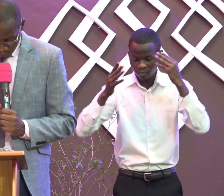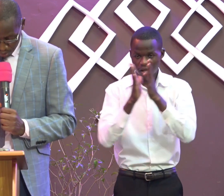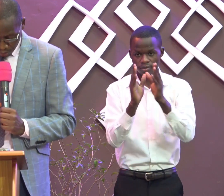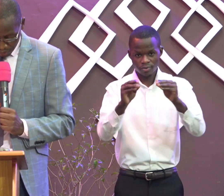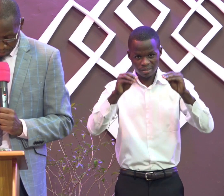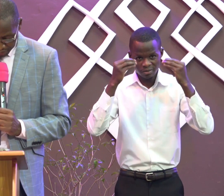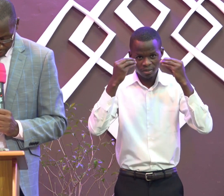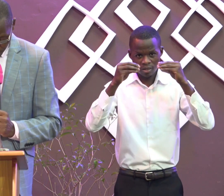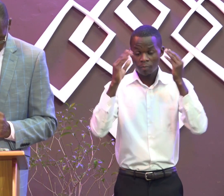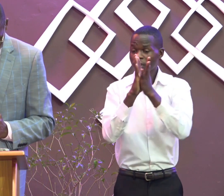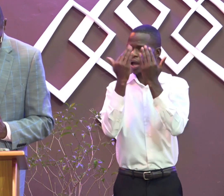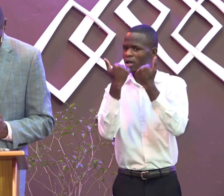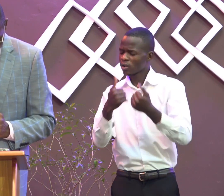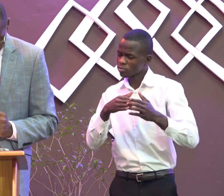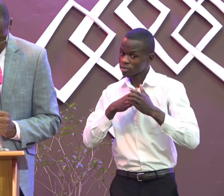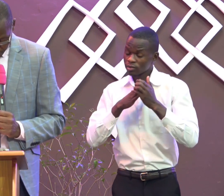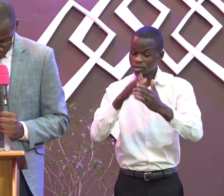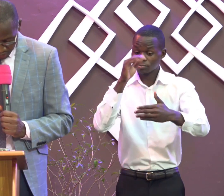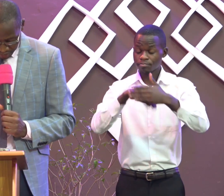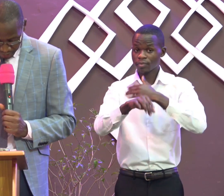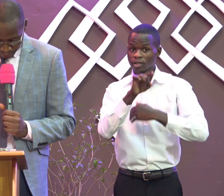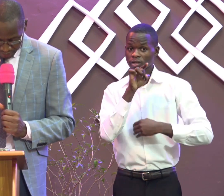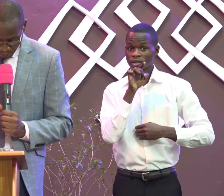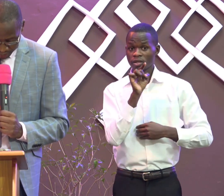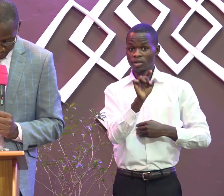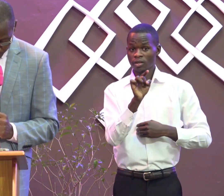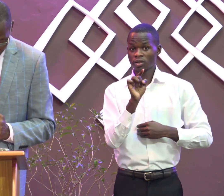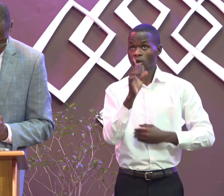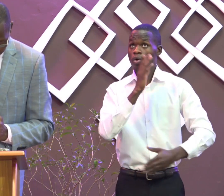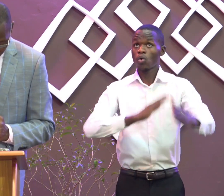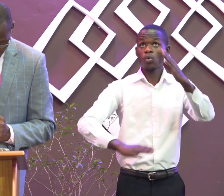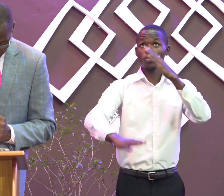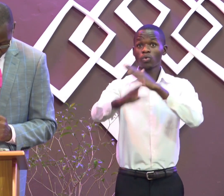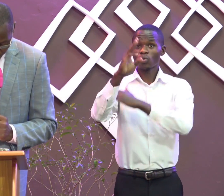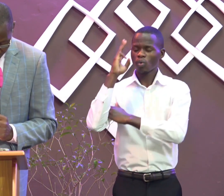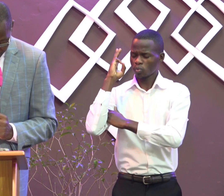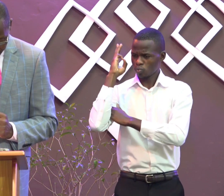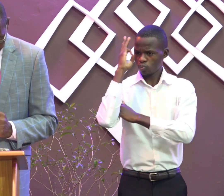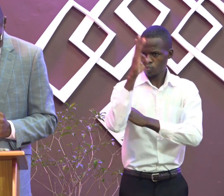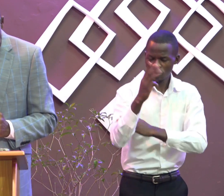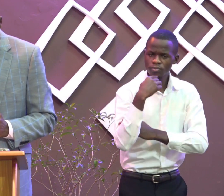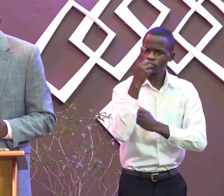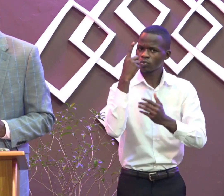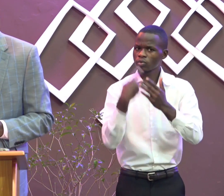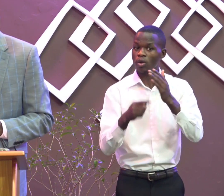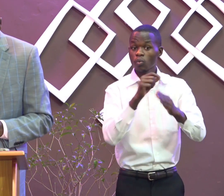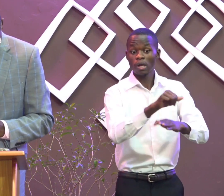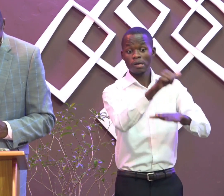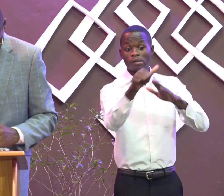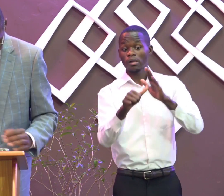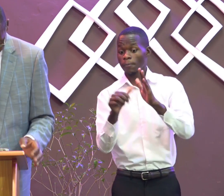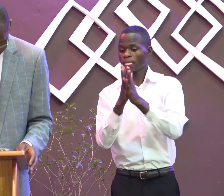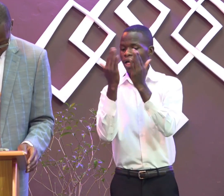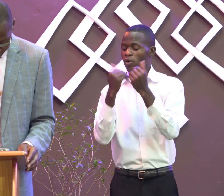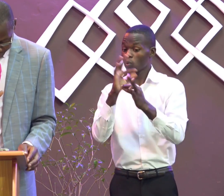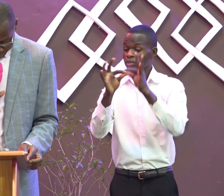teaching. Obukulembeze obukulimu Katonda agenda kukuteeka wansi wa kukulemberwa ekirabo ekikulimu kisobola